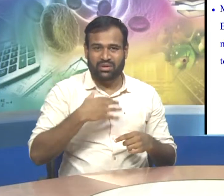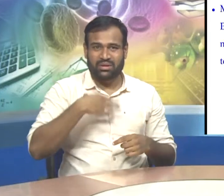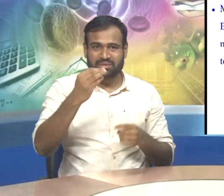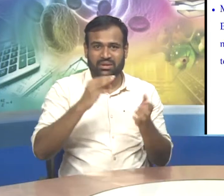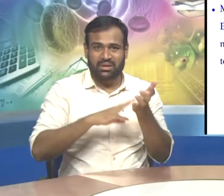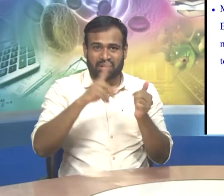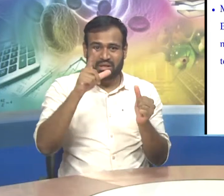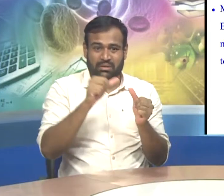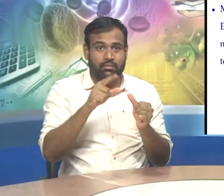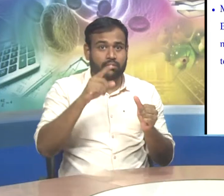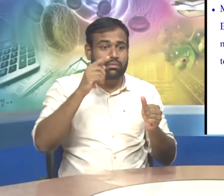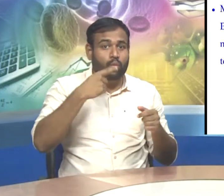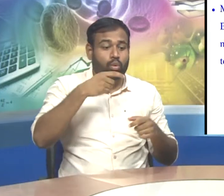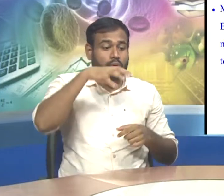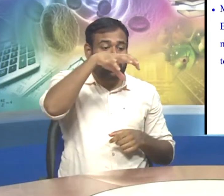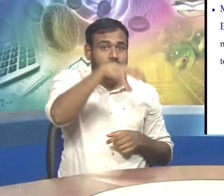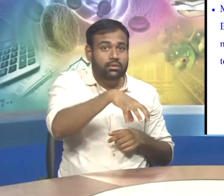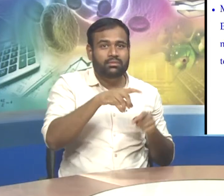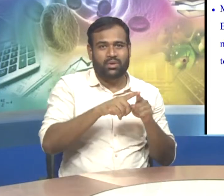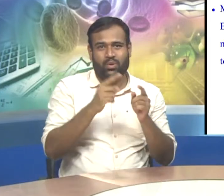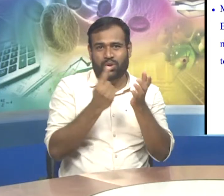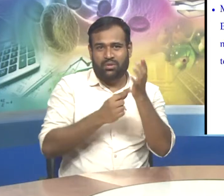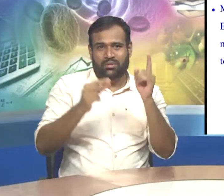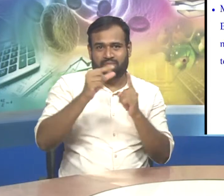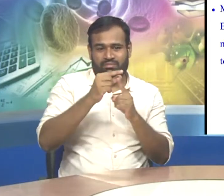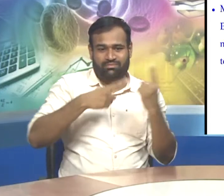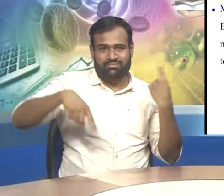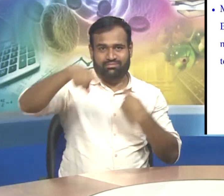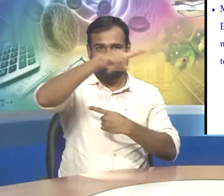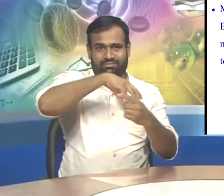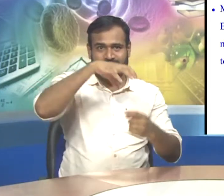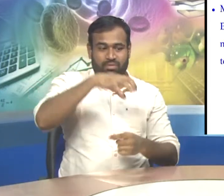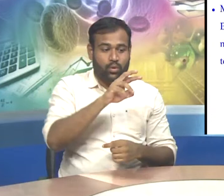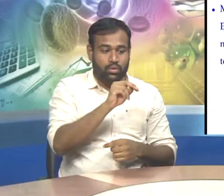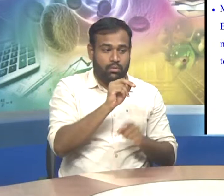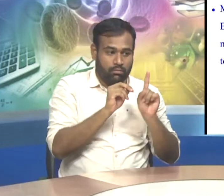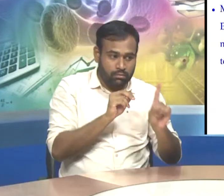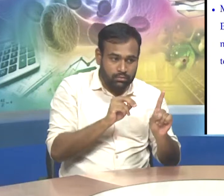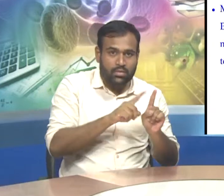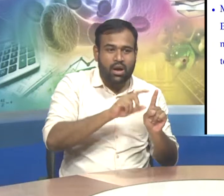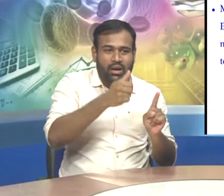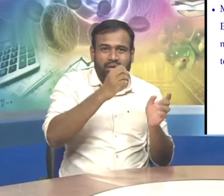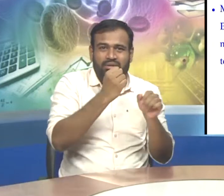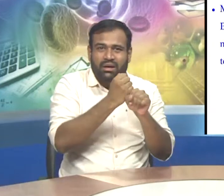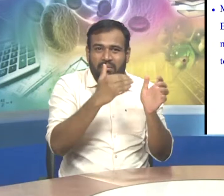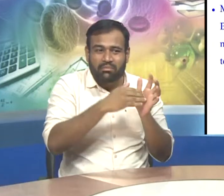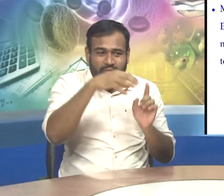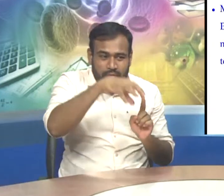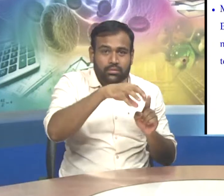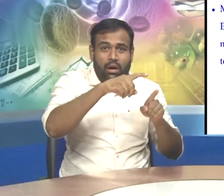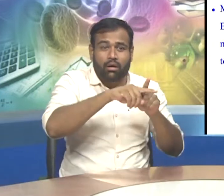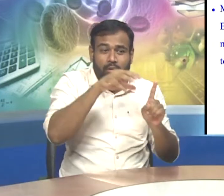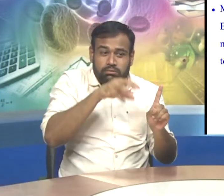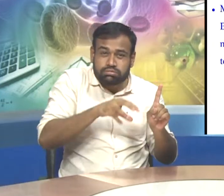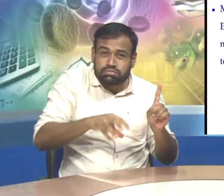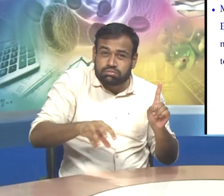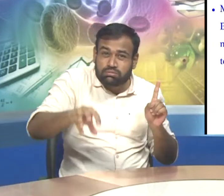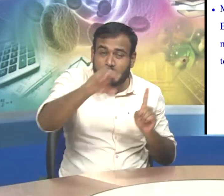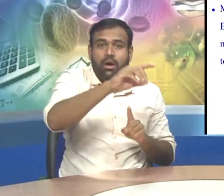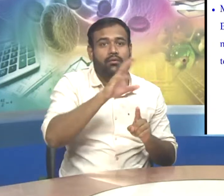Members are elected from territorial constituencies, and every state is divided into as